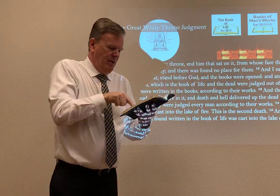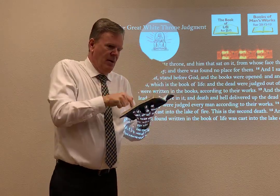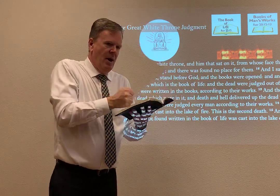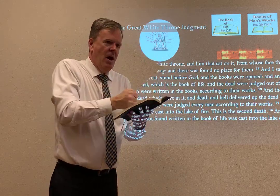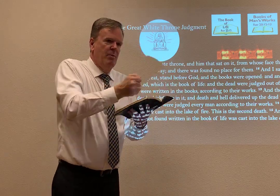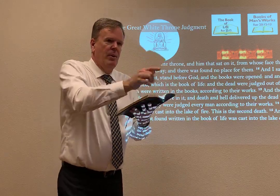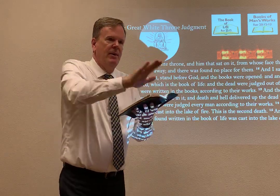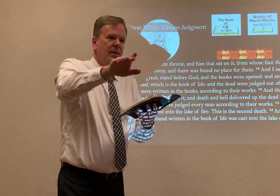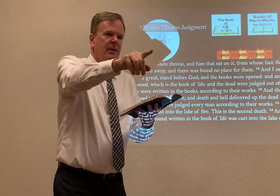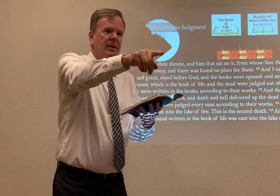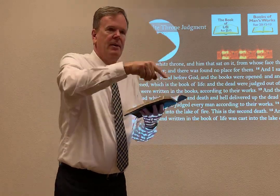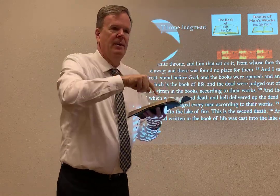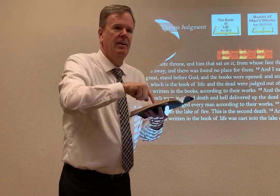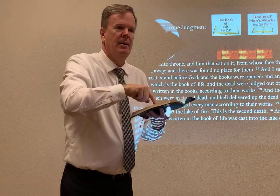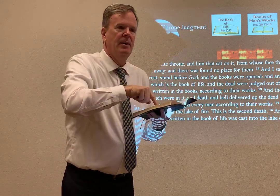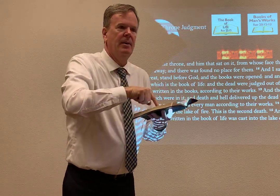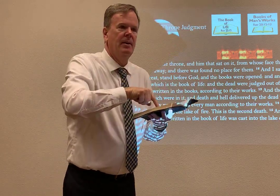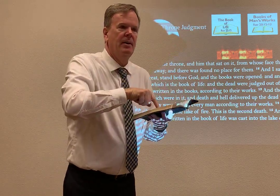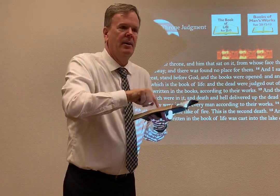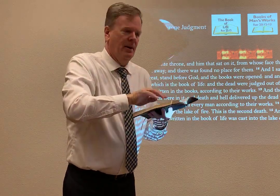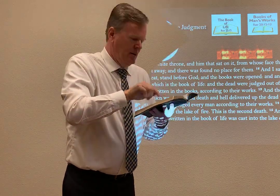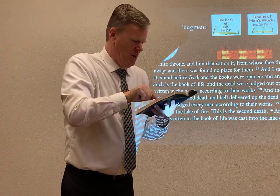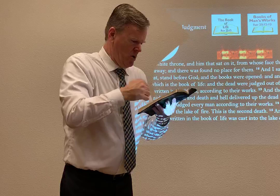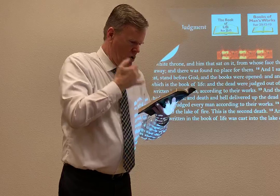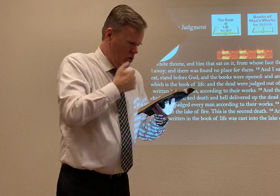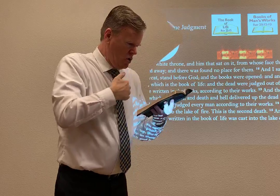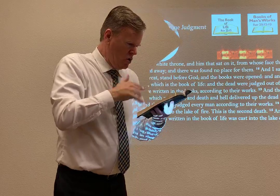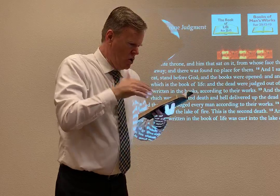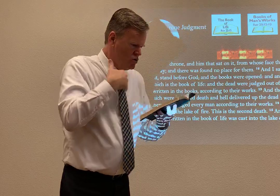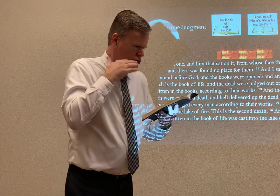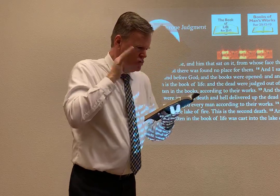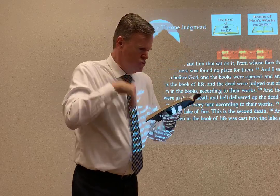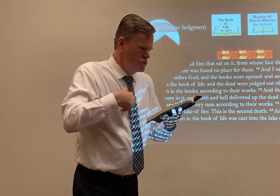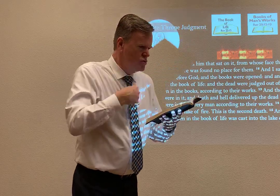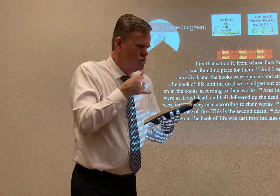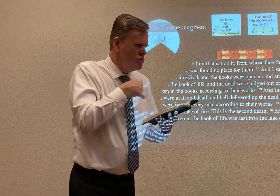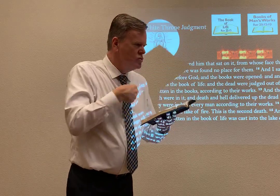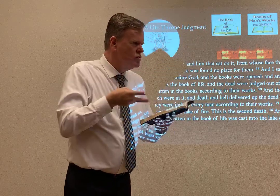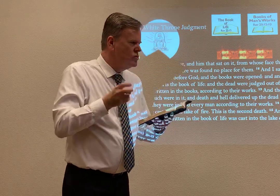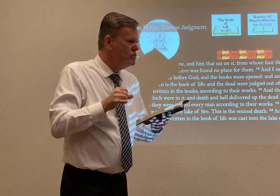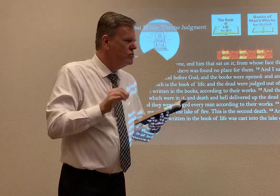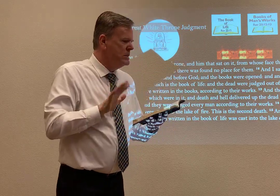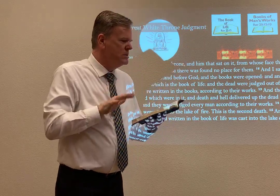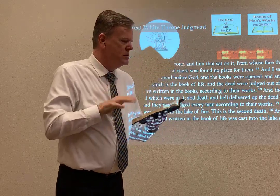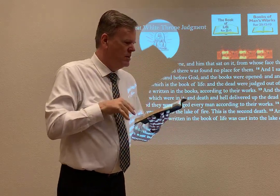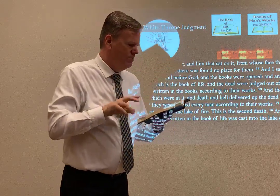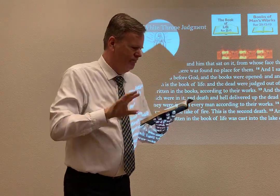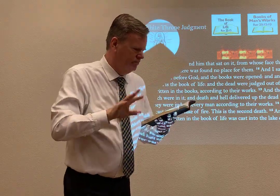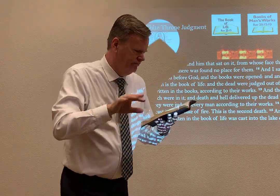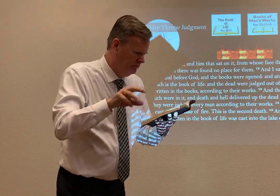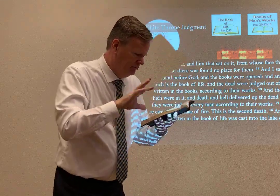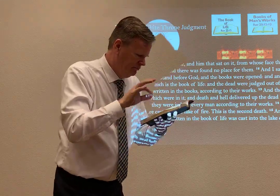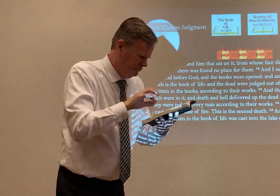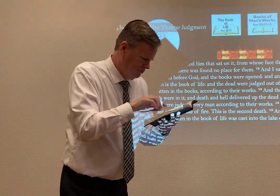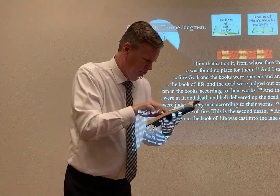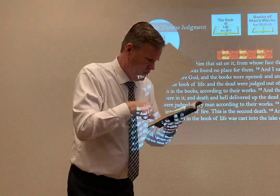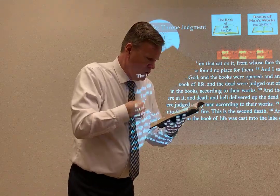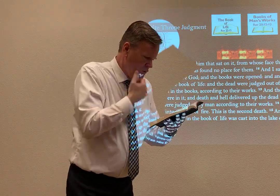you look at this book helps you clean yourself. You say, oh, I'm not doing this right. I didn't do that right. I shouldn't have done this. I shouldn't have done that. I need to fix